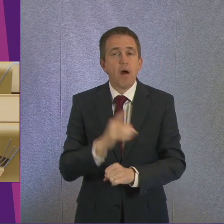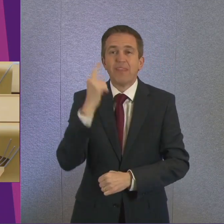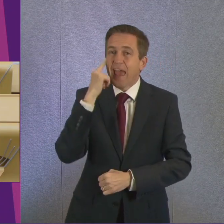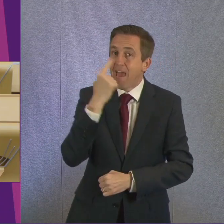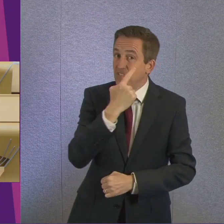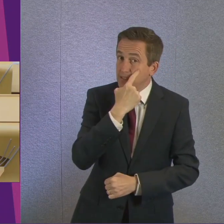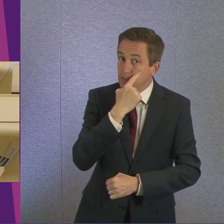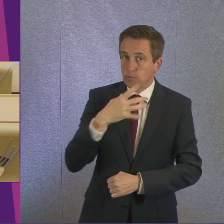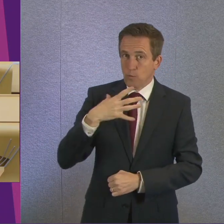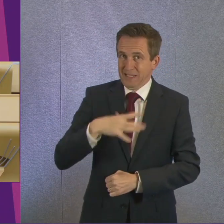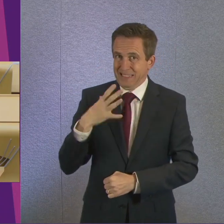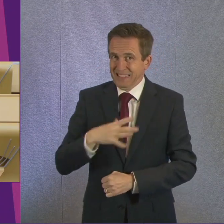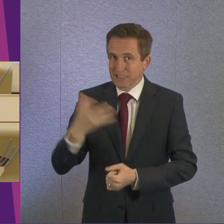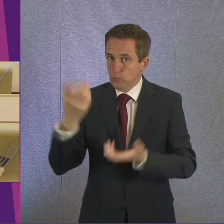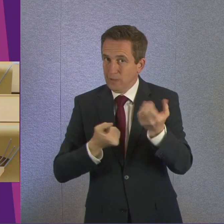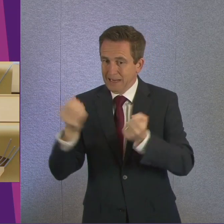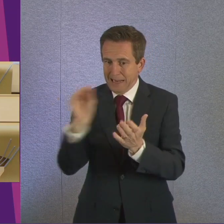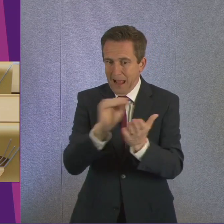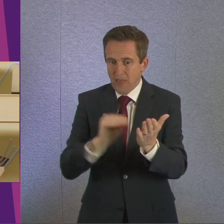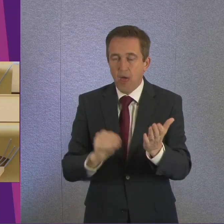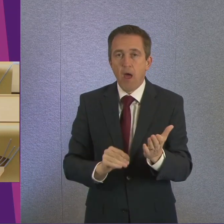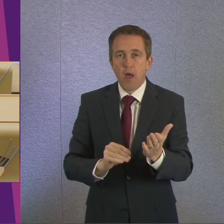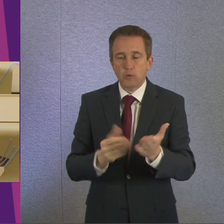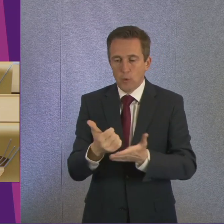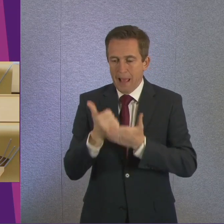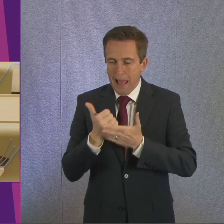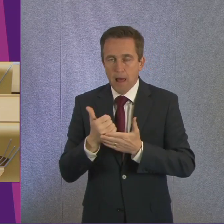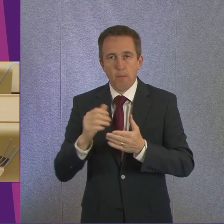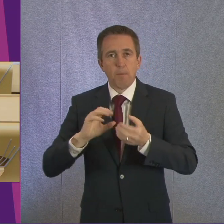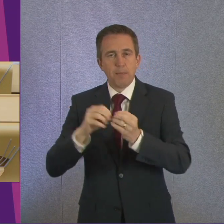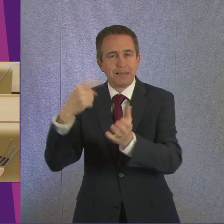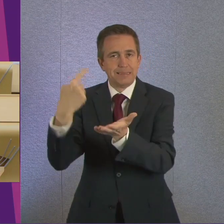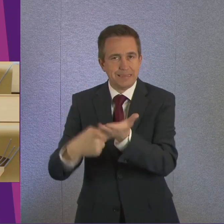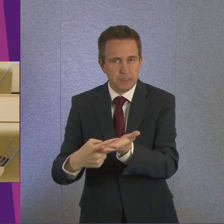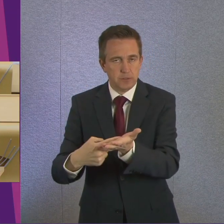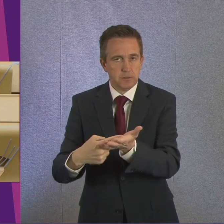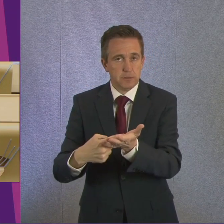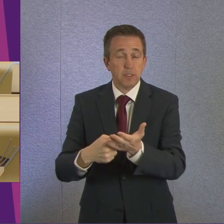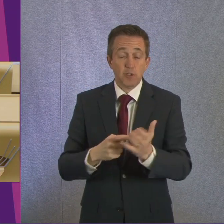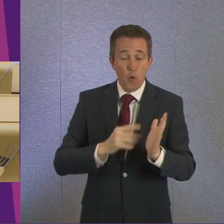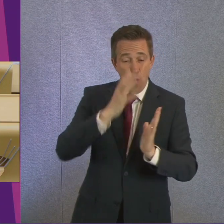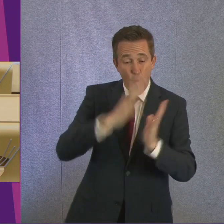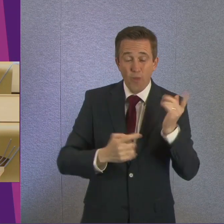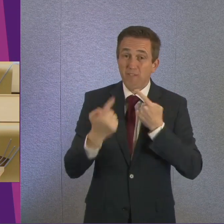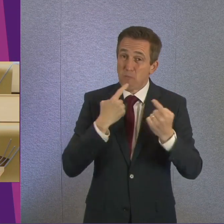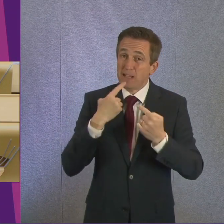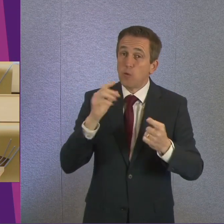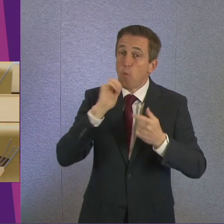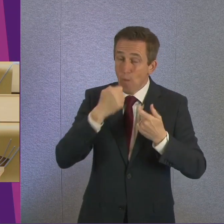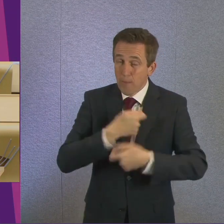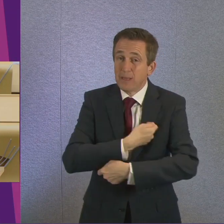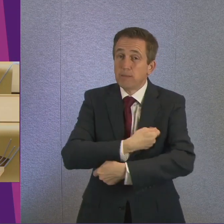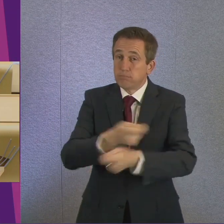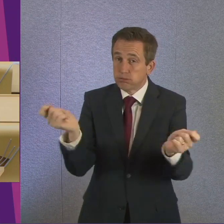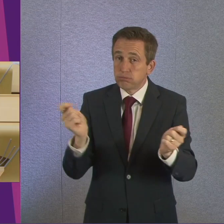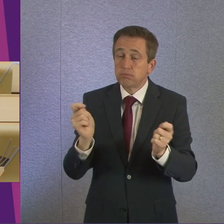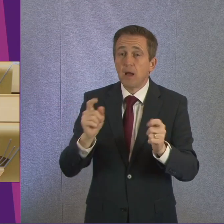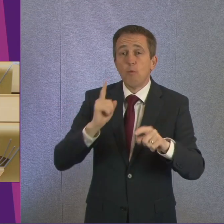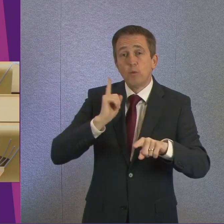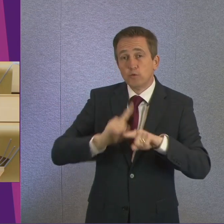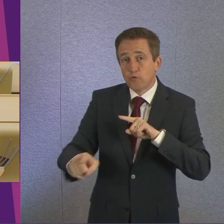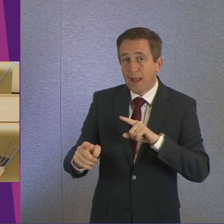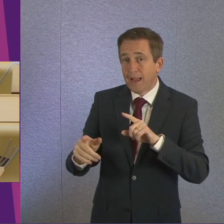that we will use, how we will make all of that as transparent and public as possible, and attempts to engage